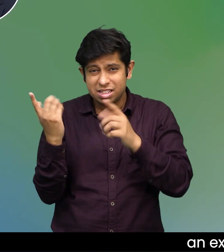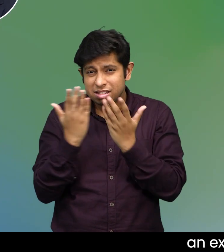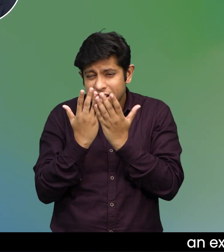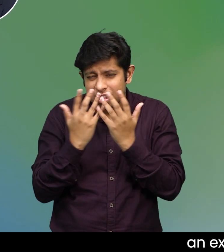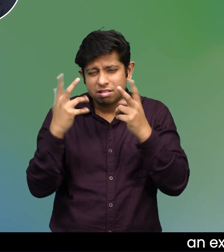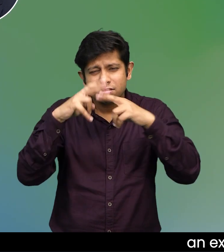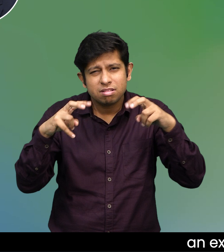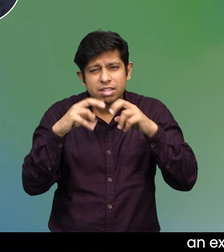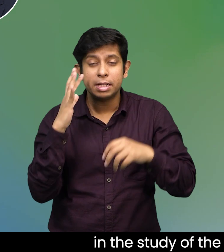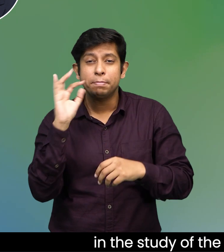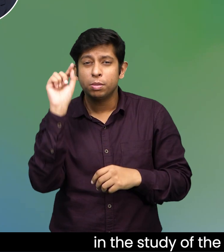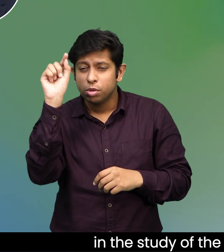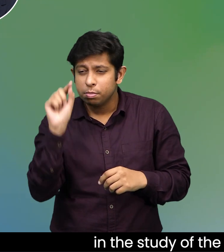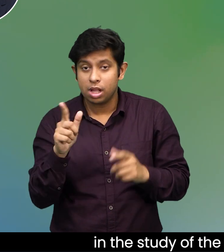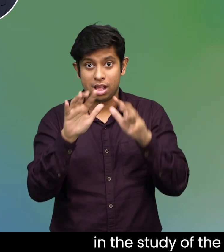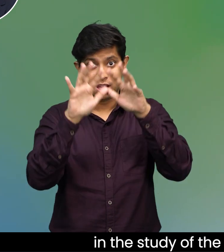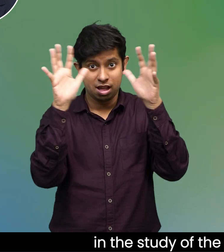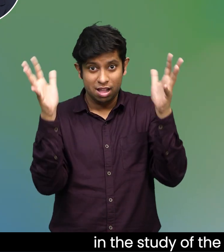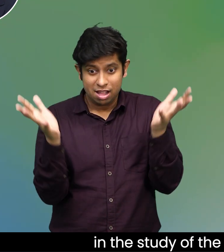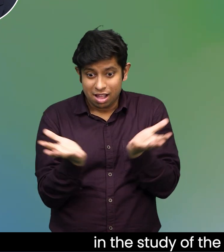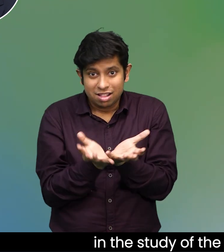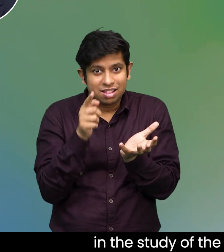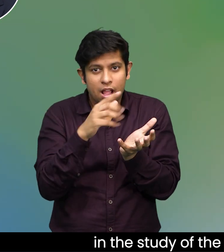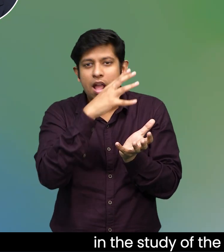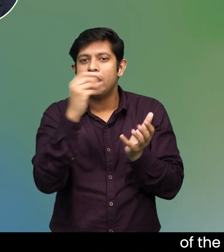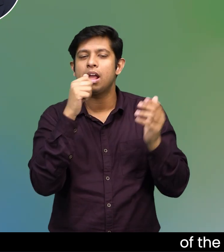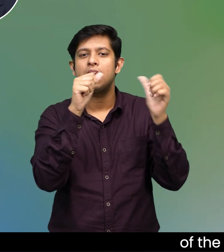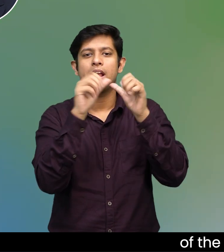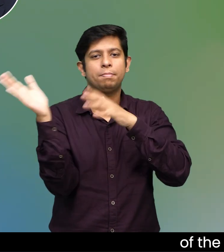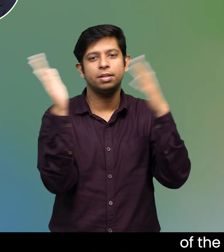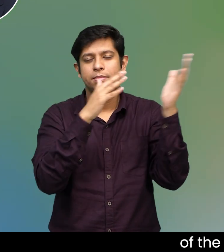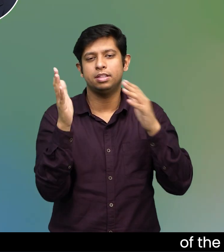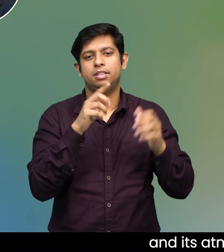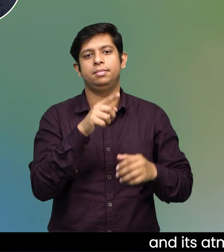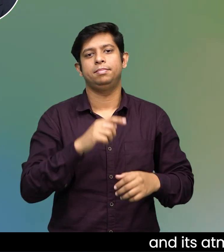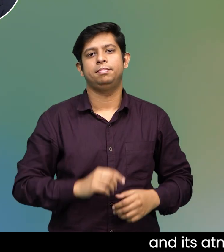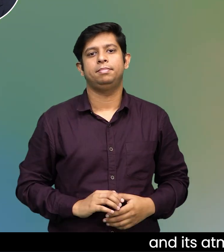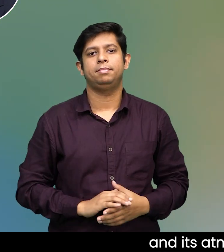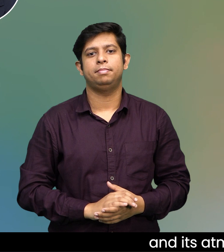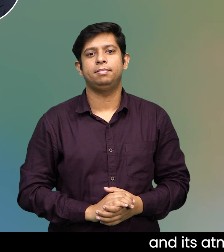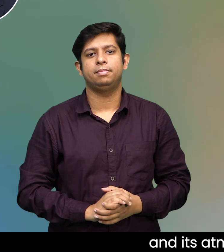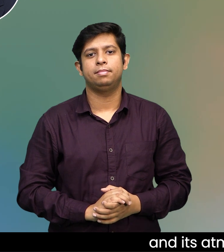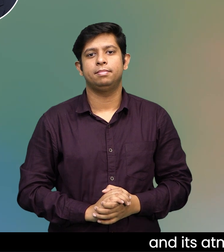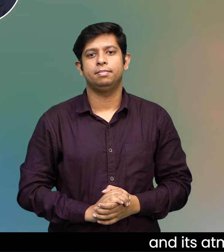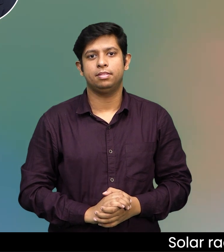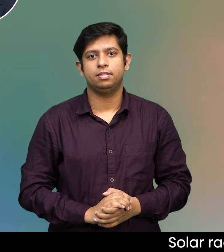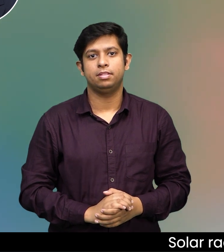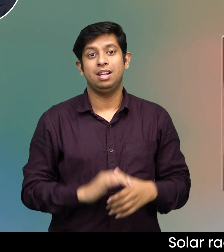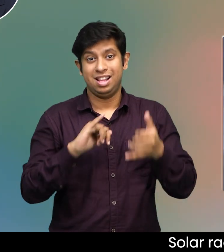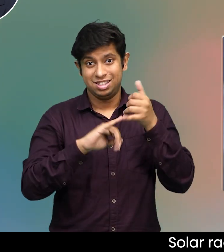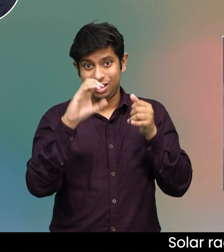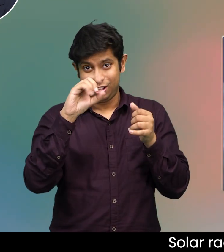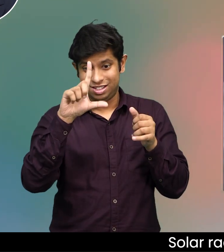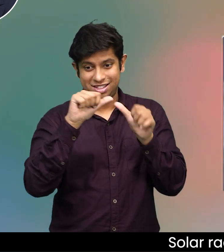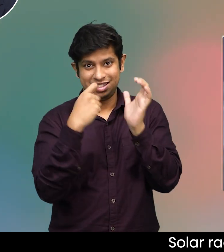an expert in the study of the physical features of the earth and its atmosphere.